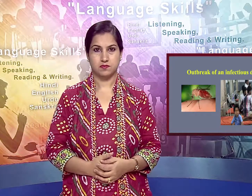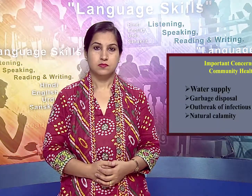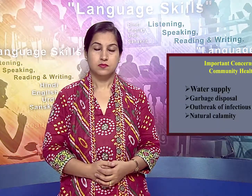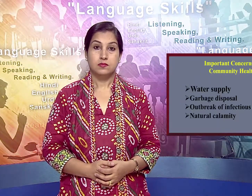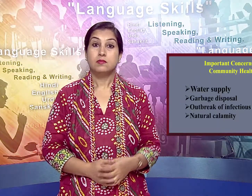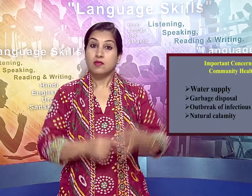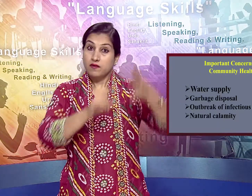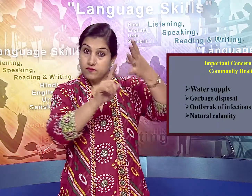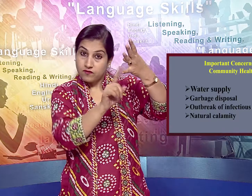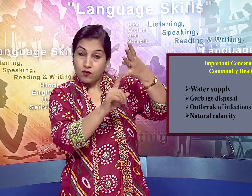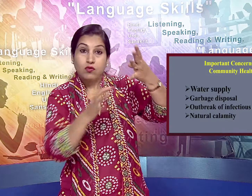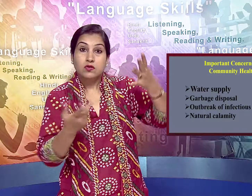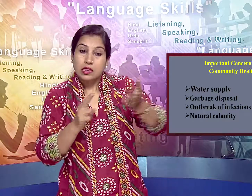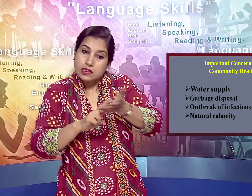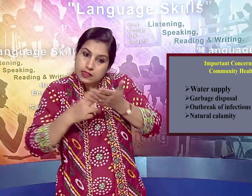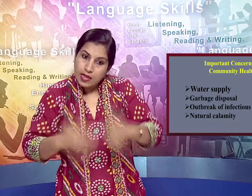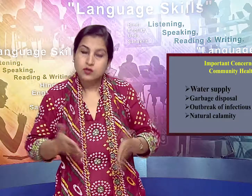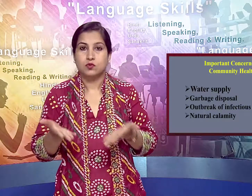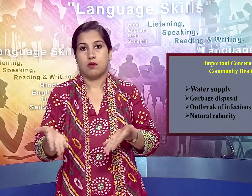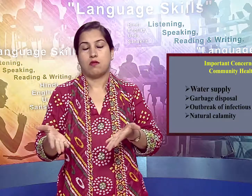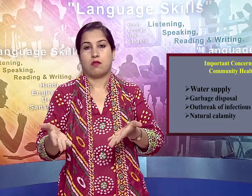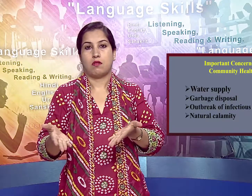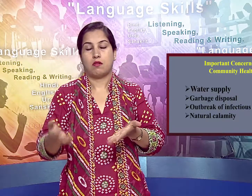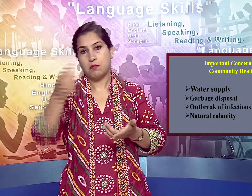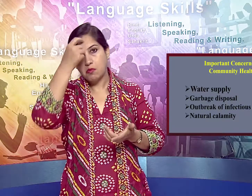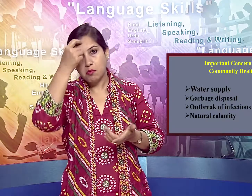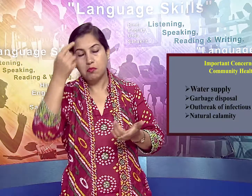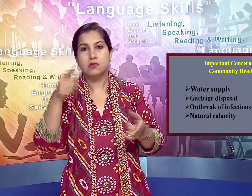The fourth point is natural calamity.